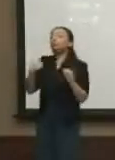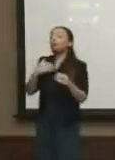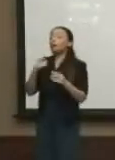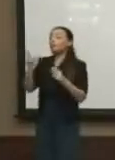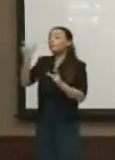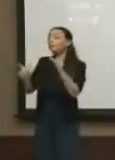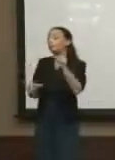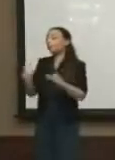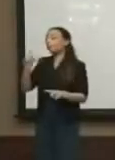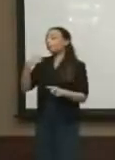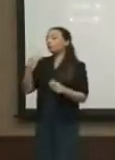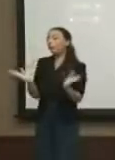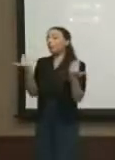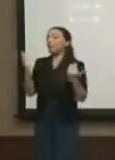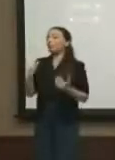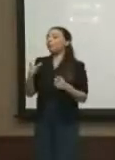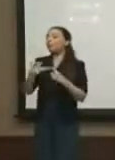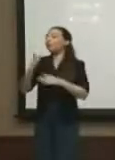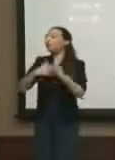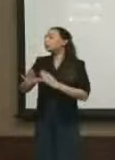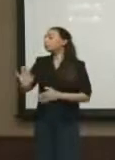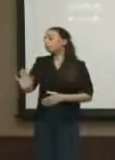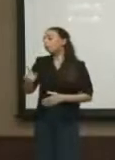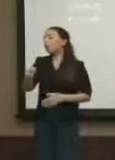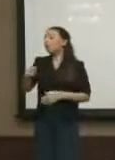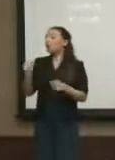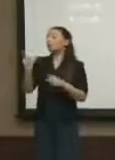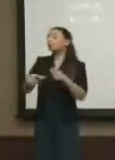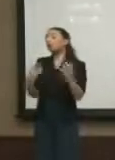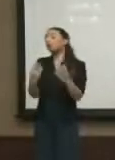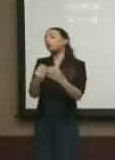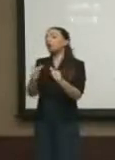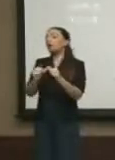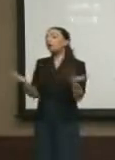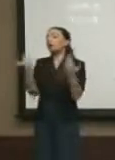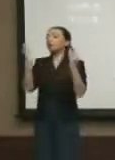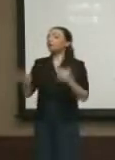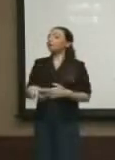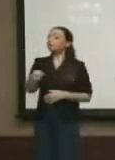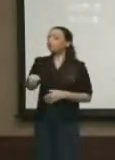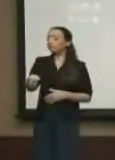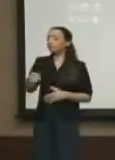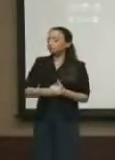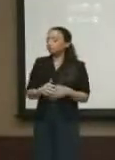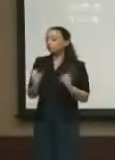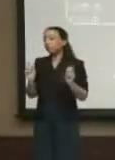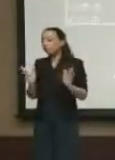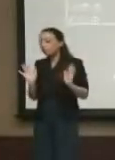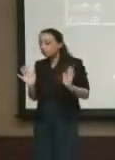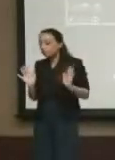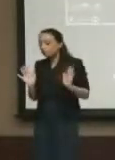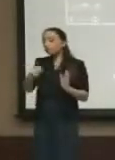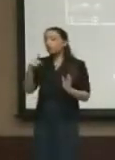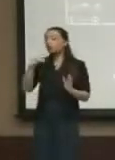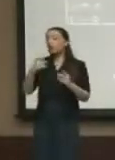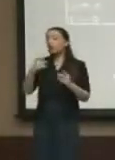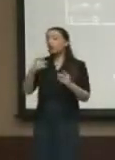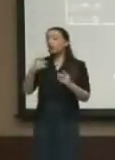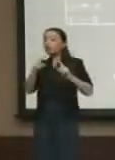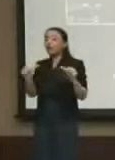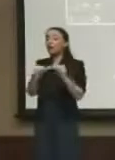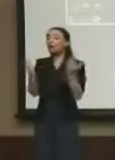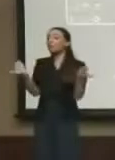people with abilities, diverse abilities. And we have been able to adapt them to different abilities or different